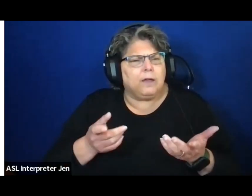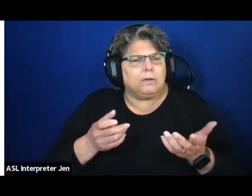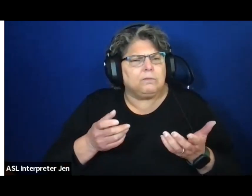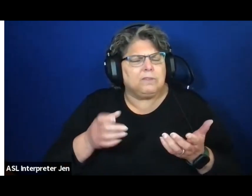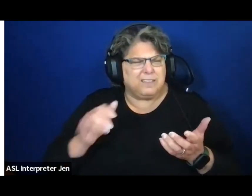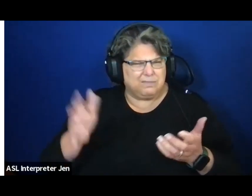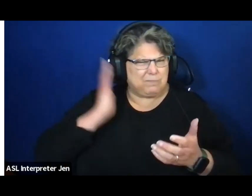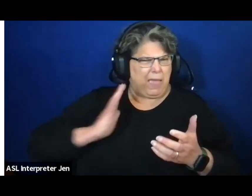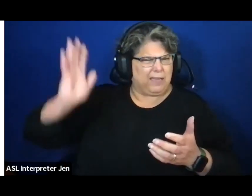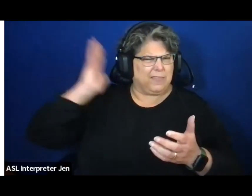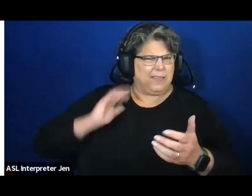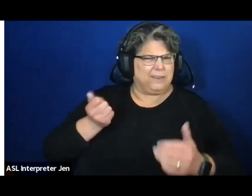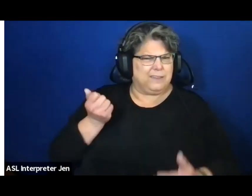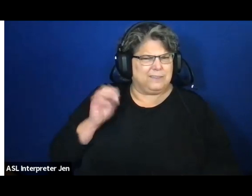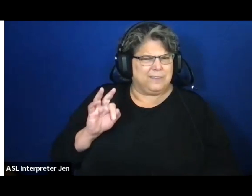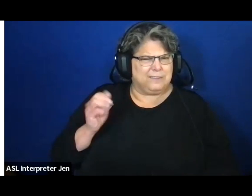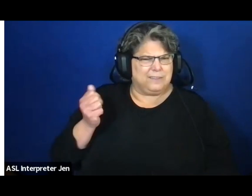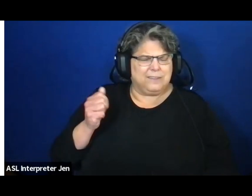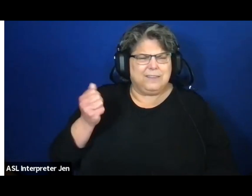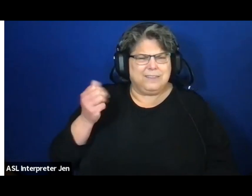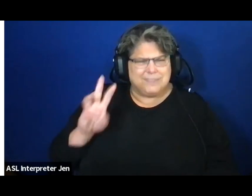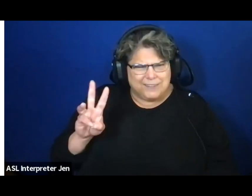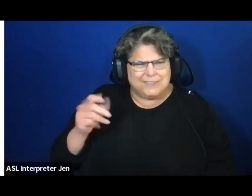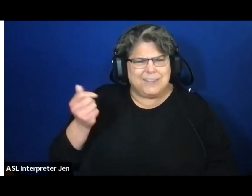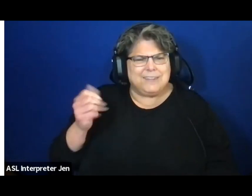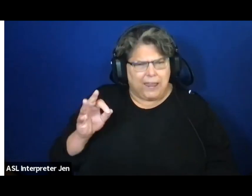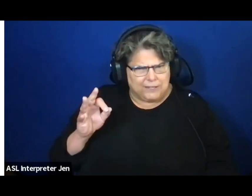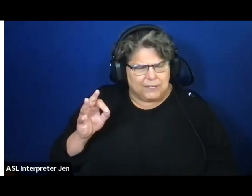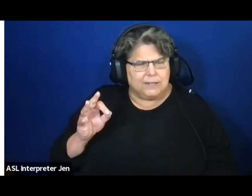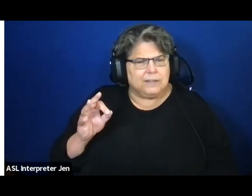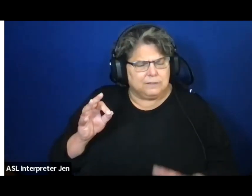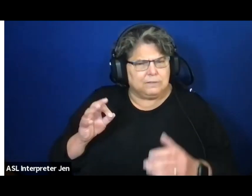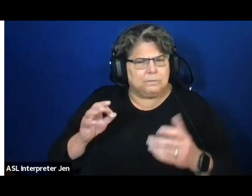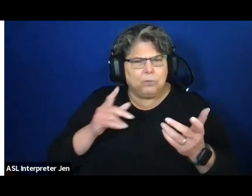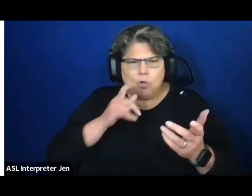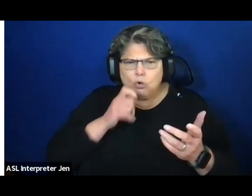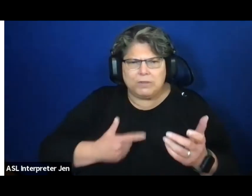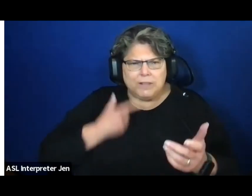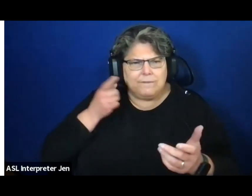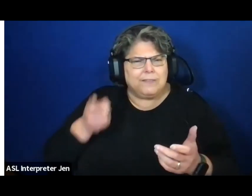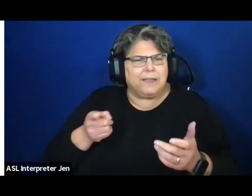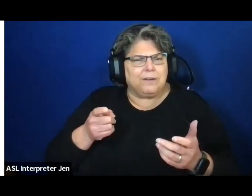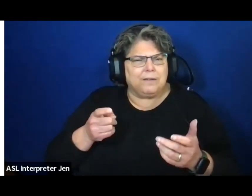at that time? Anybody knows history? This is a quiz question. It's on Family Feud or something.